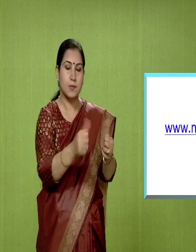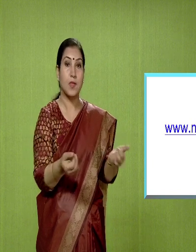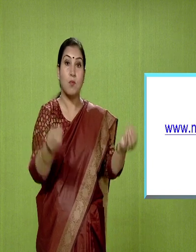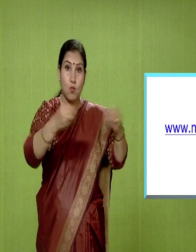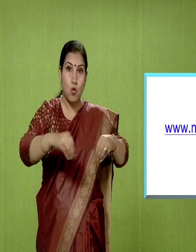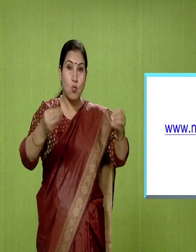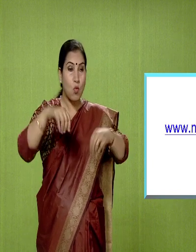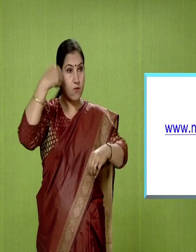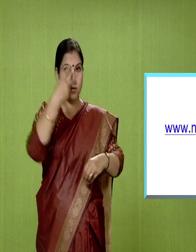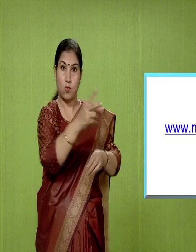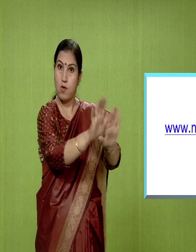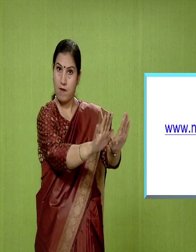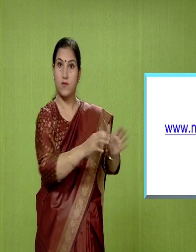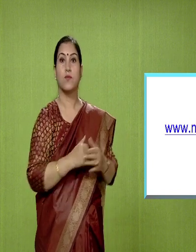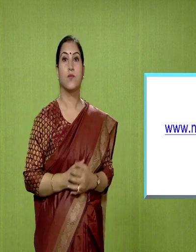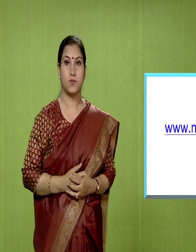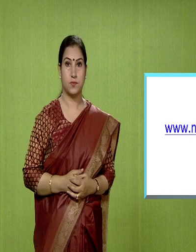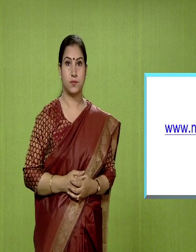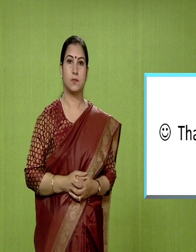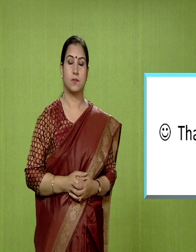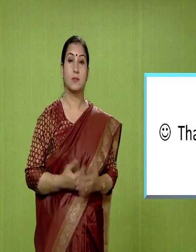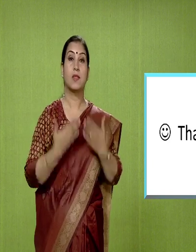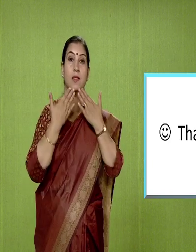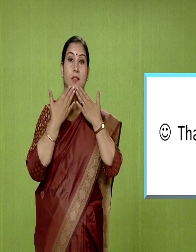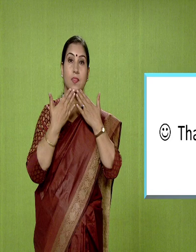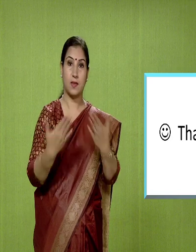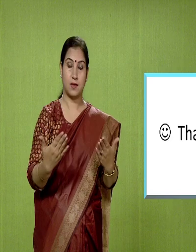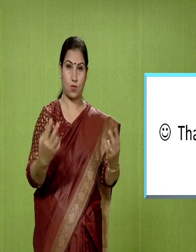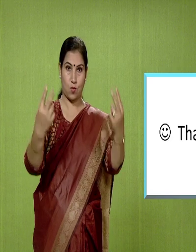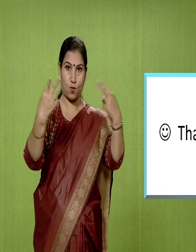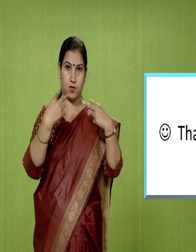more educational videos. Thanks for watching.